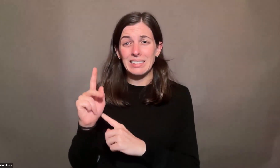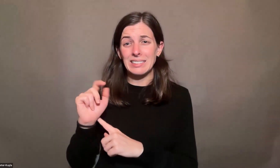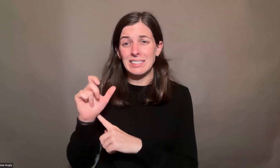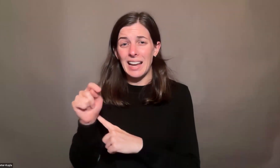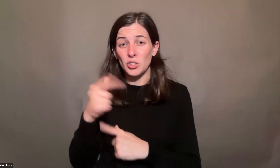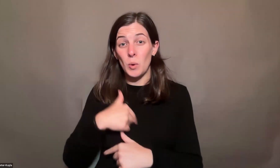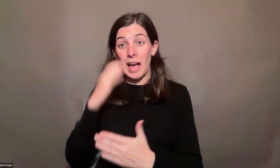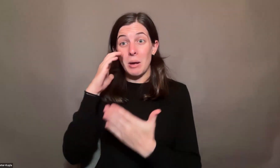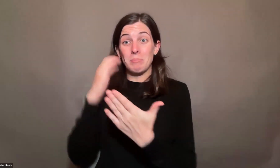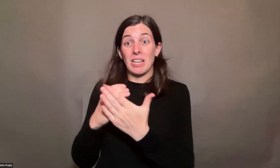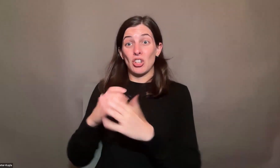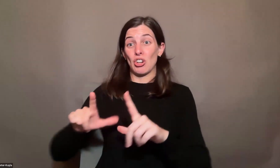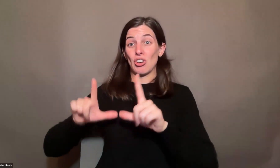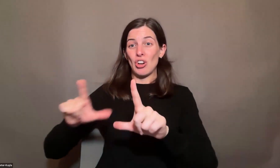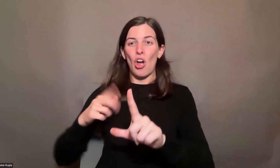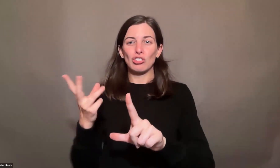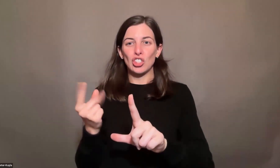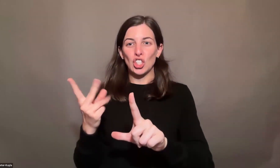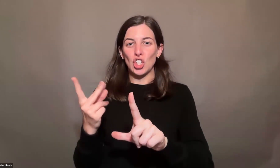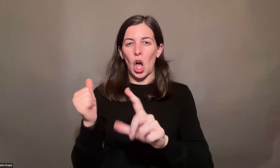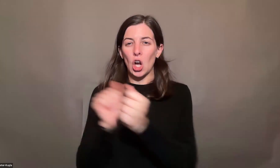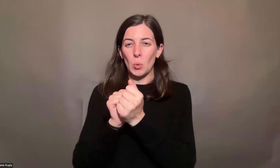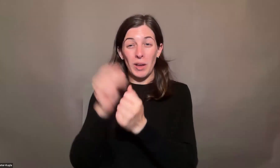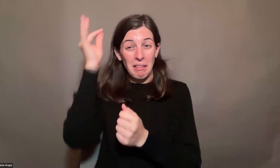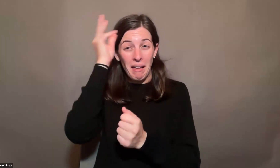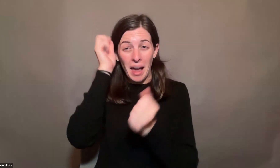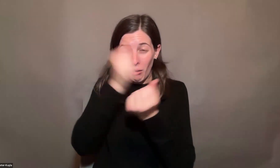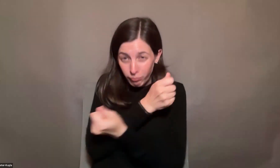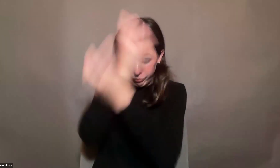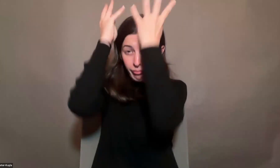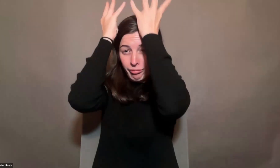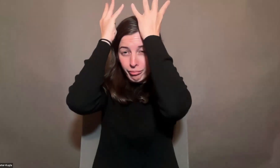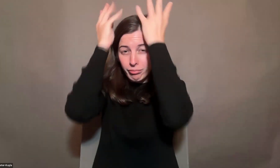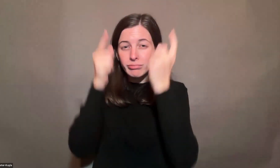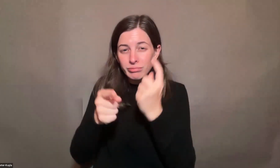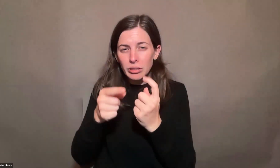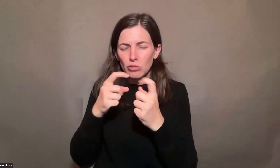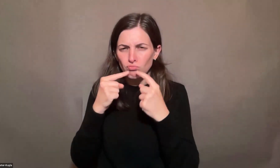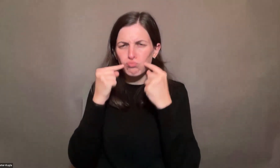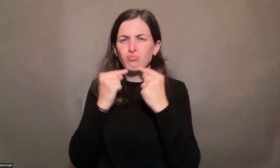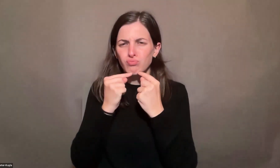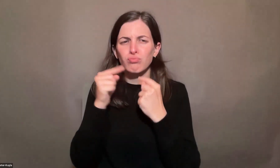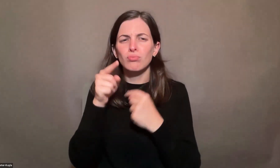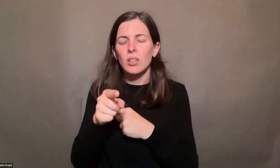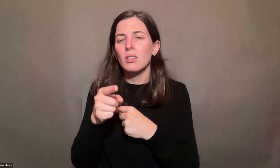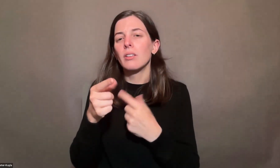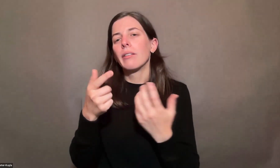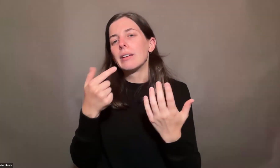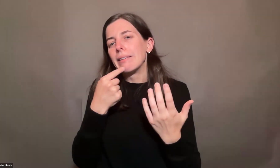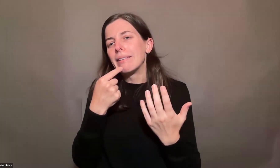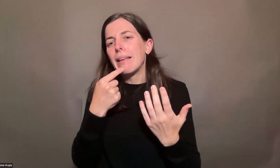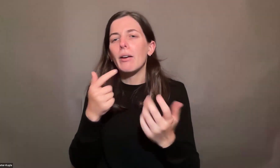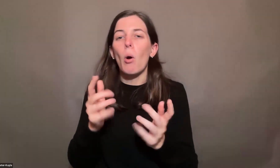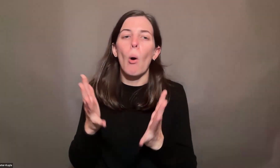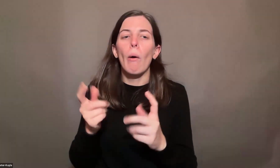I feel when I review documents that have inaccessible link text. We often see click here, read more information, used in isolation with